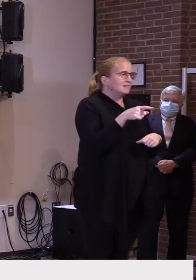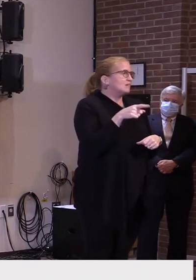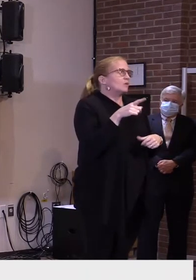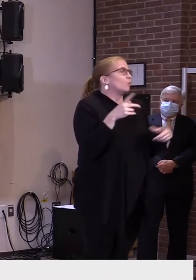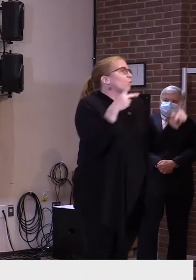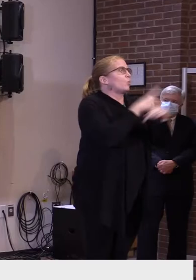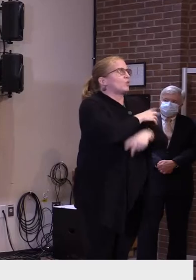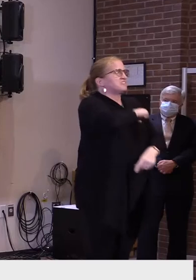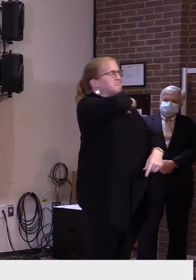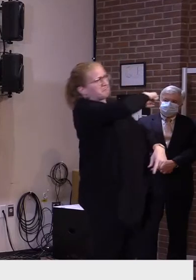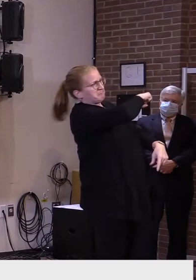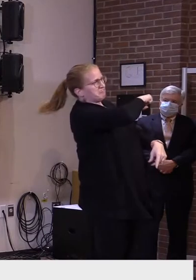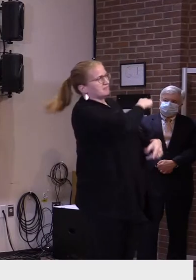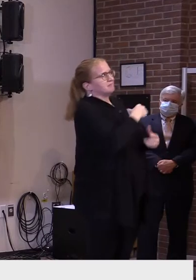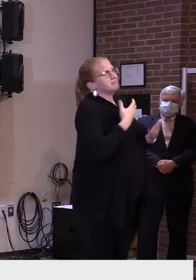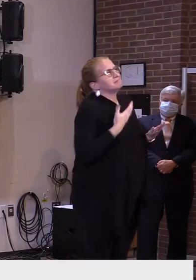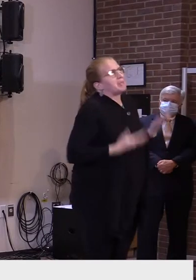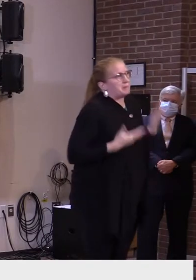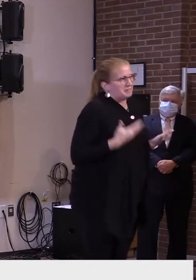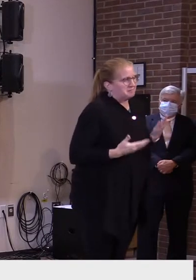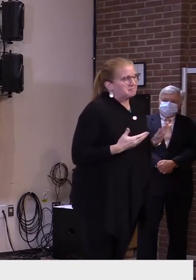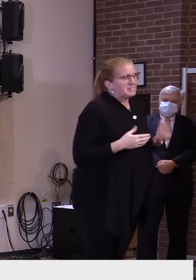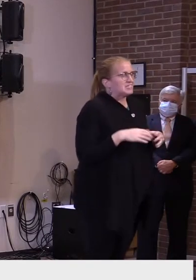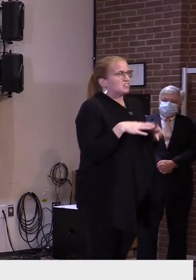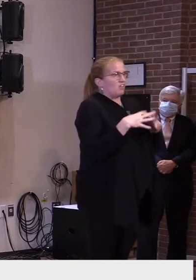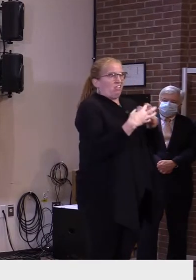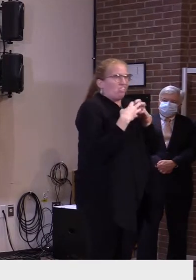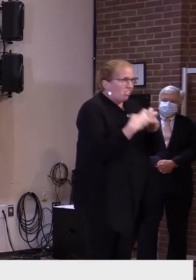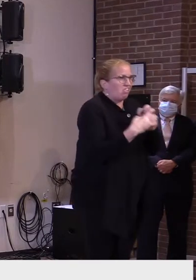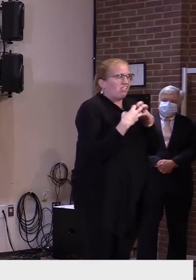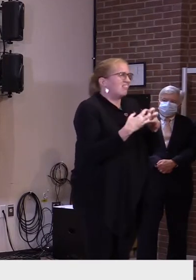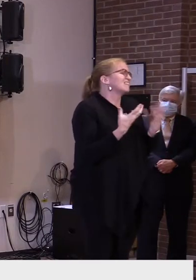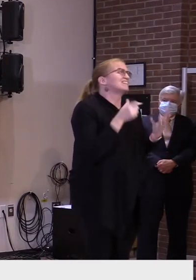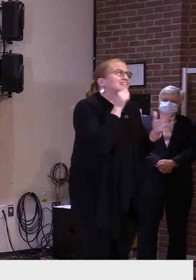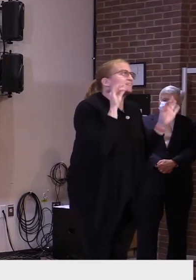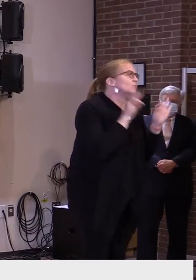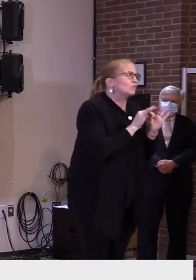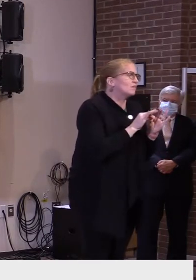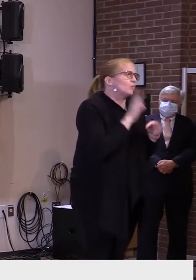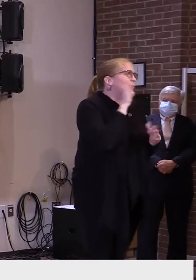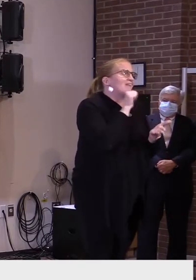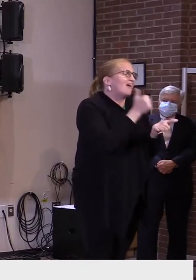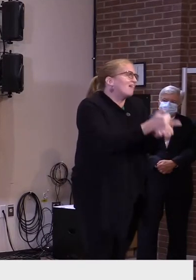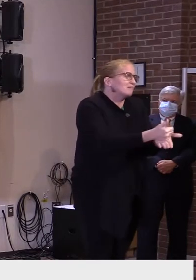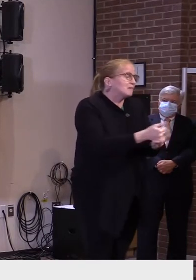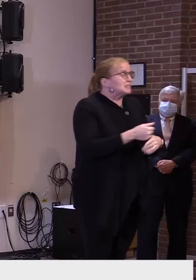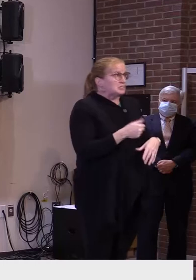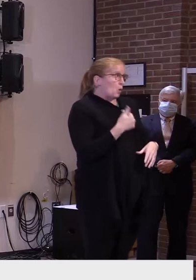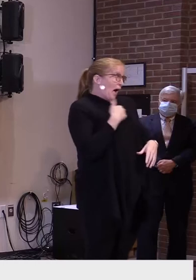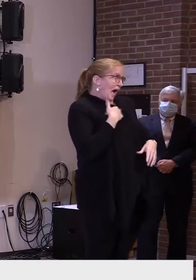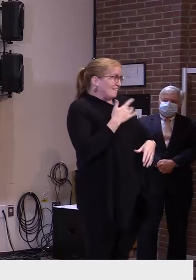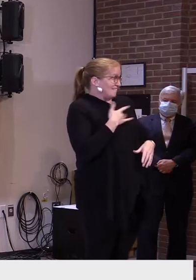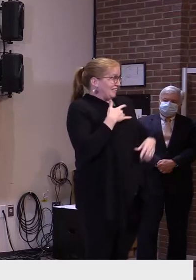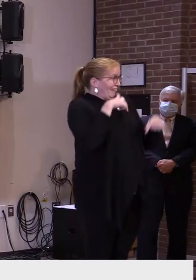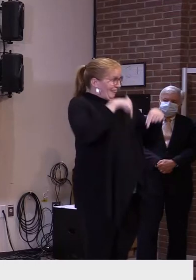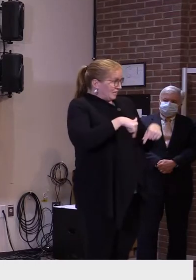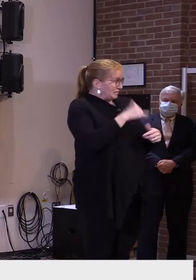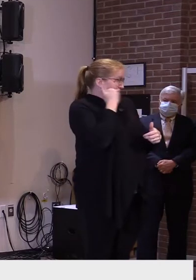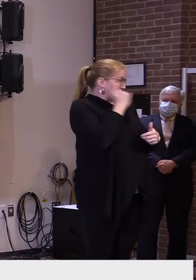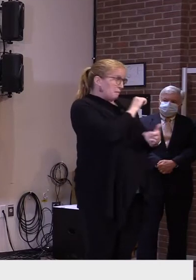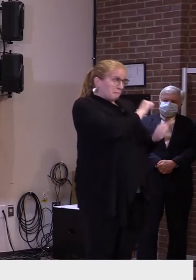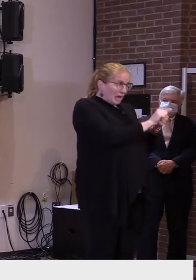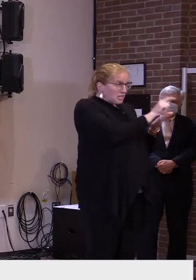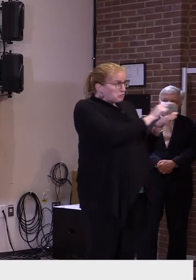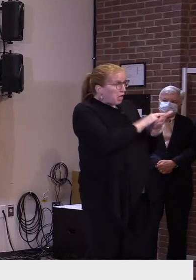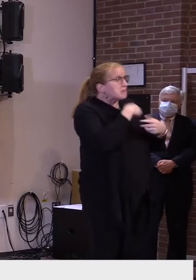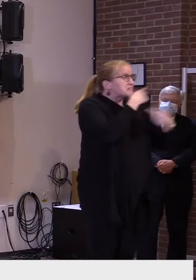to resist. So I'm not convinced that we're going to see a substantial change as a result of this.